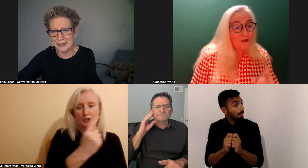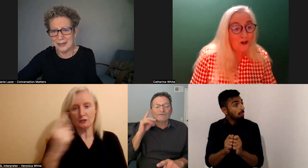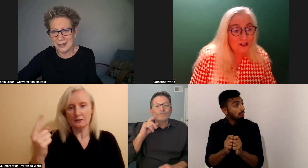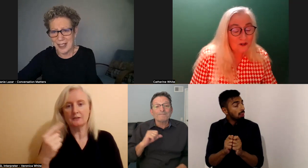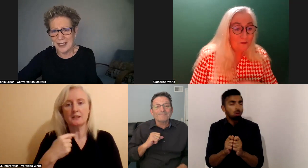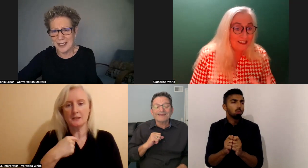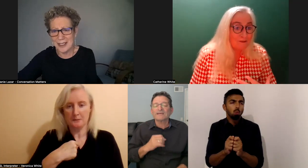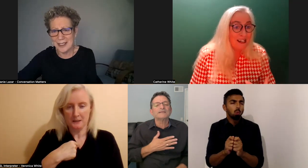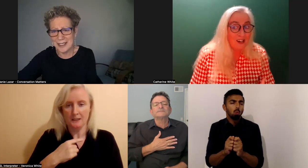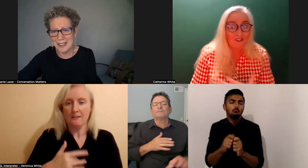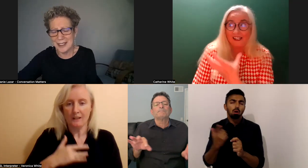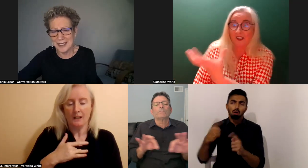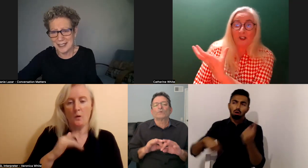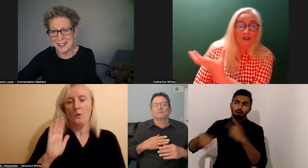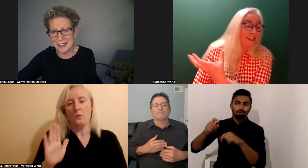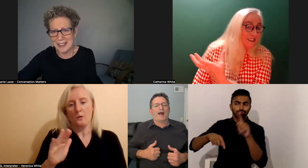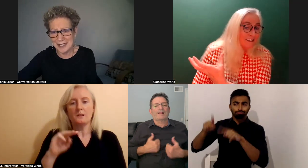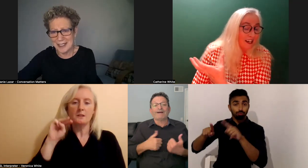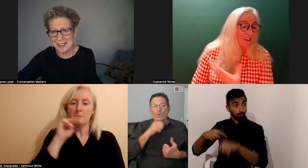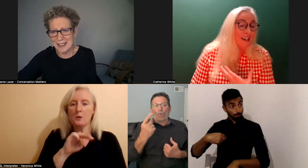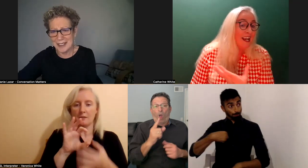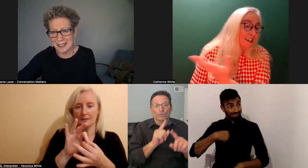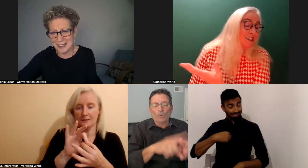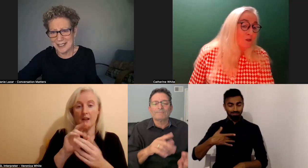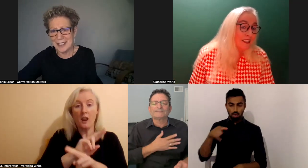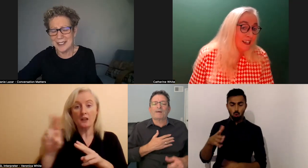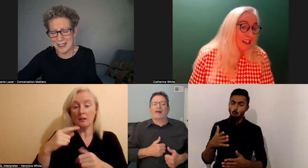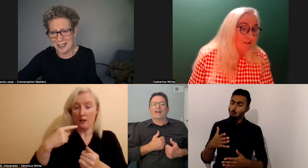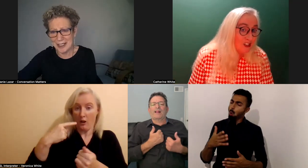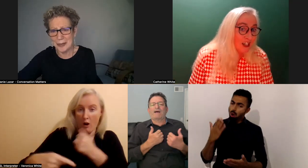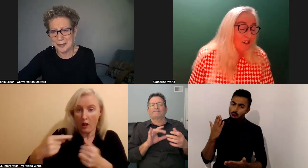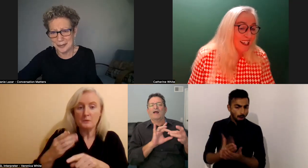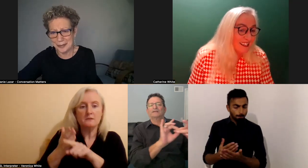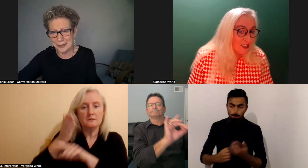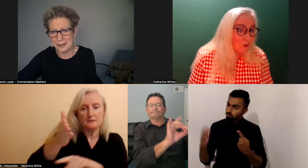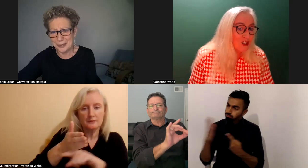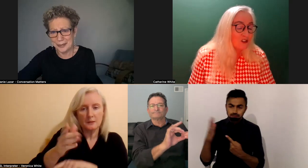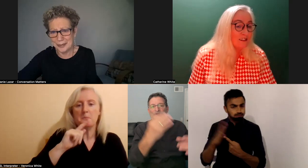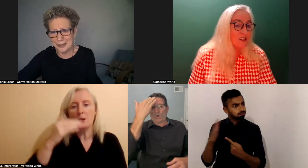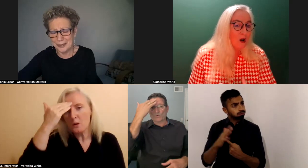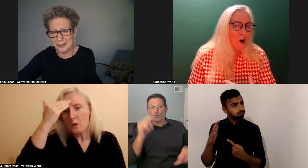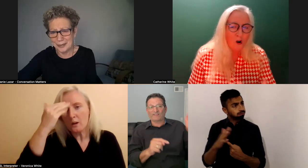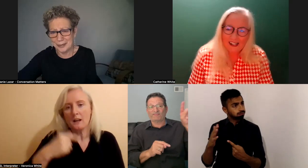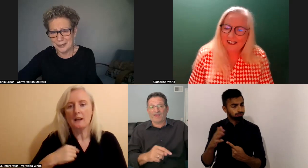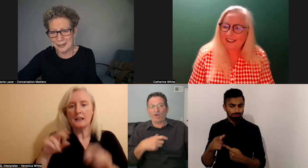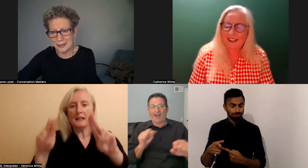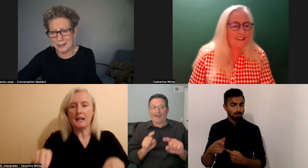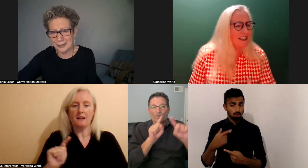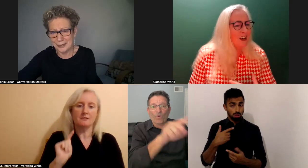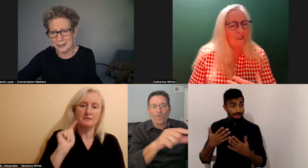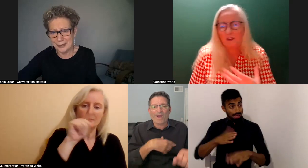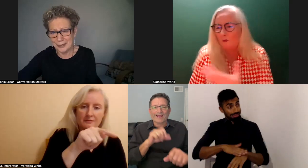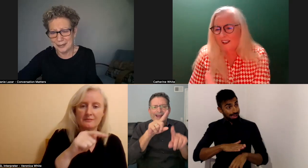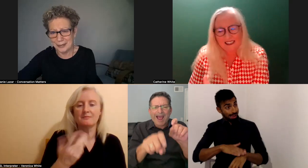I don't always go, but it's my lifeline. It's knowing that it's there, and it's knowing that I can reach out and I can ask questions, or I can get